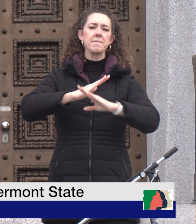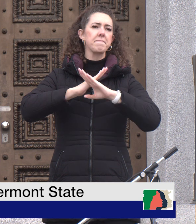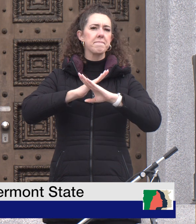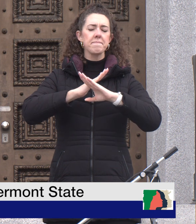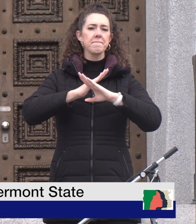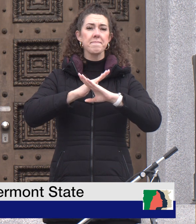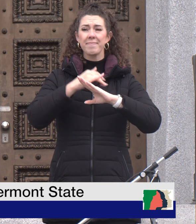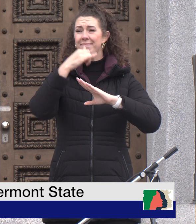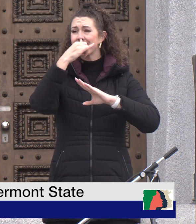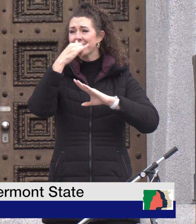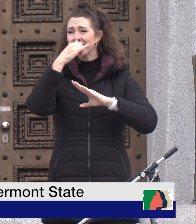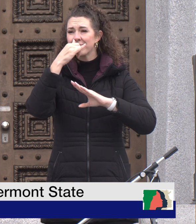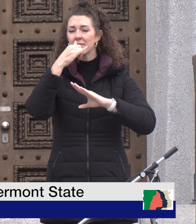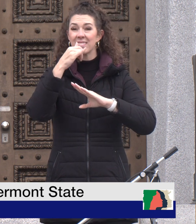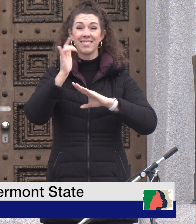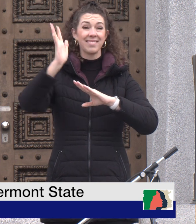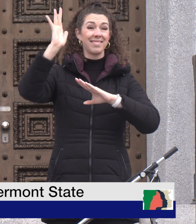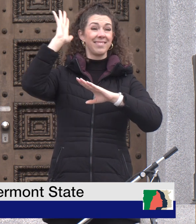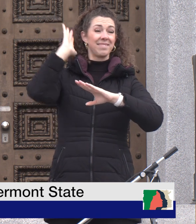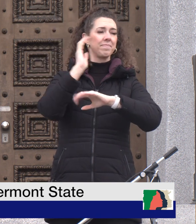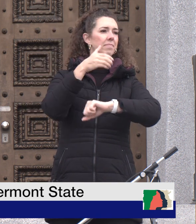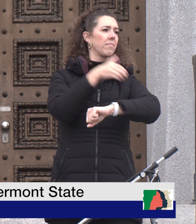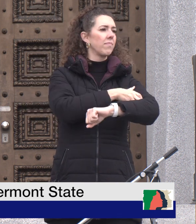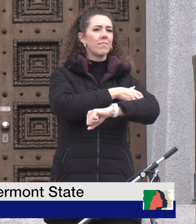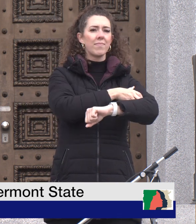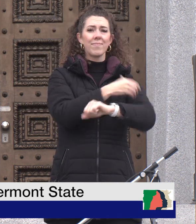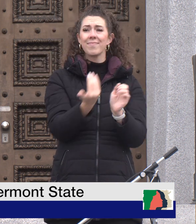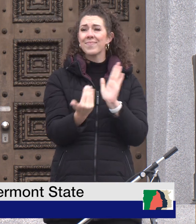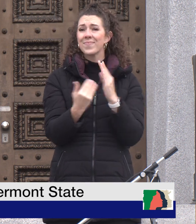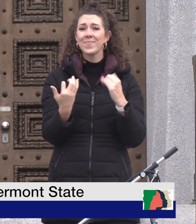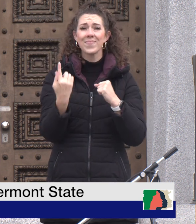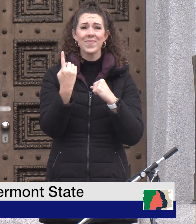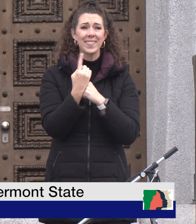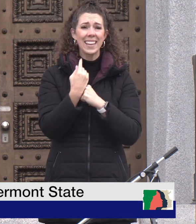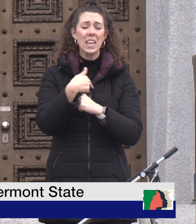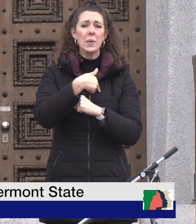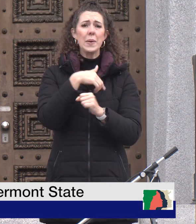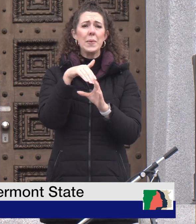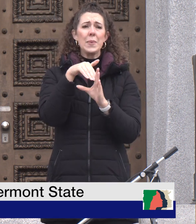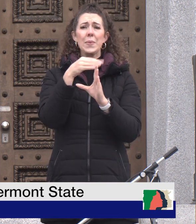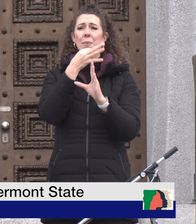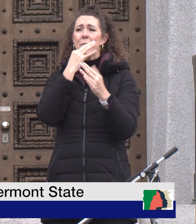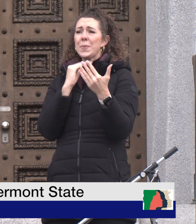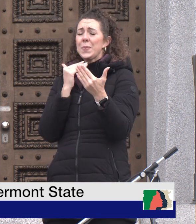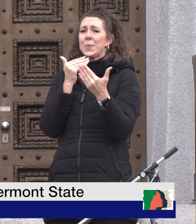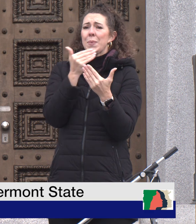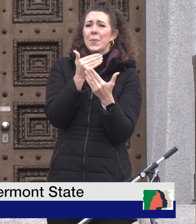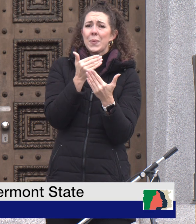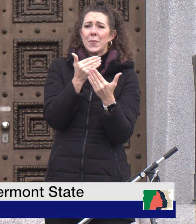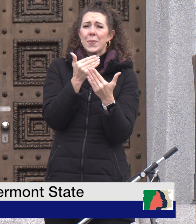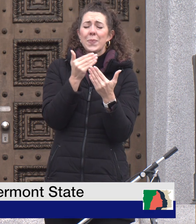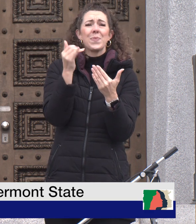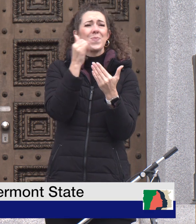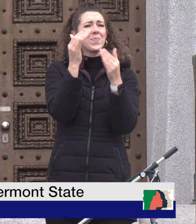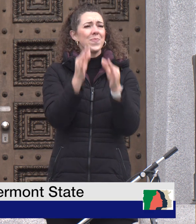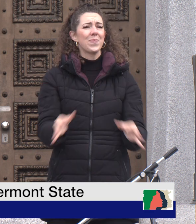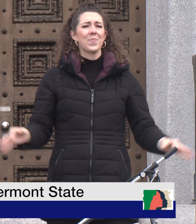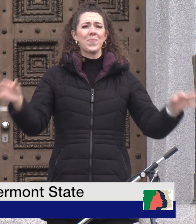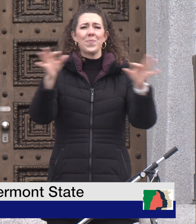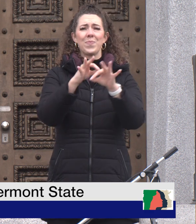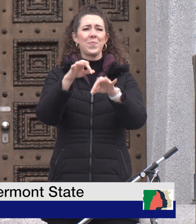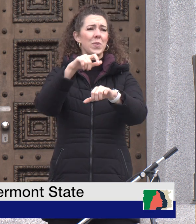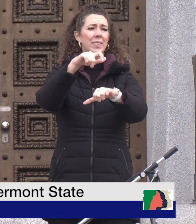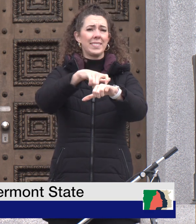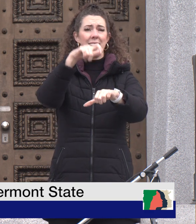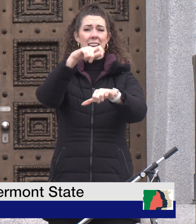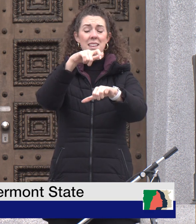a powerful, powerful day, and here we are again on this precipice of a really, really important moment in history. And